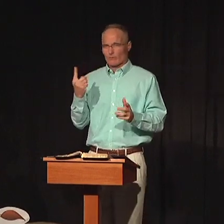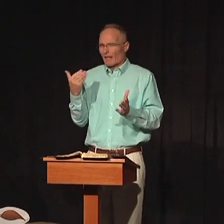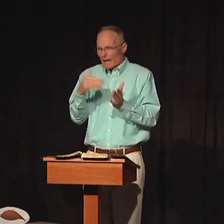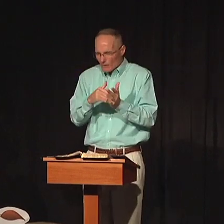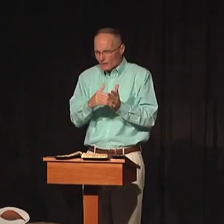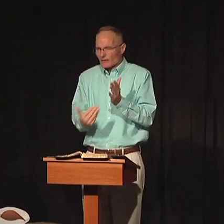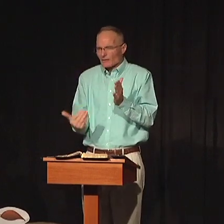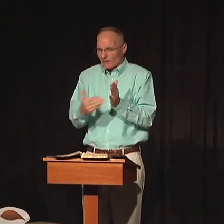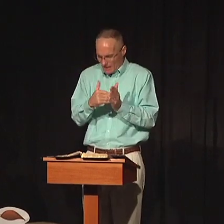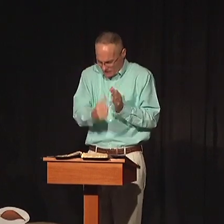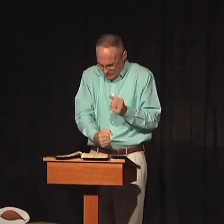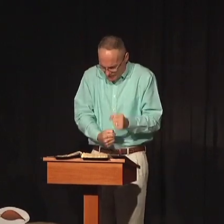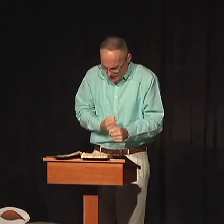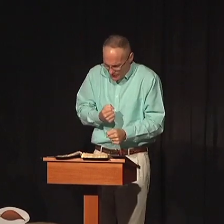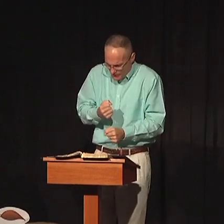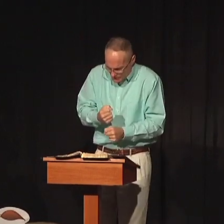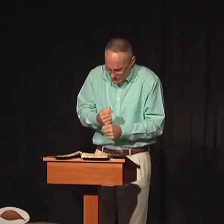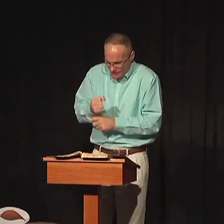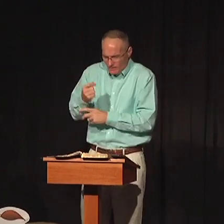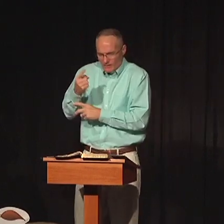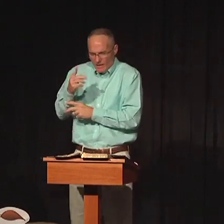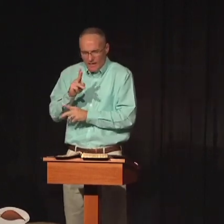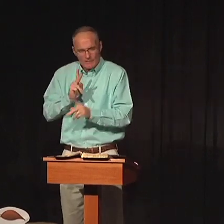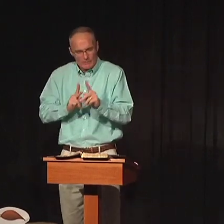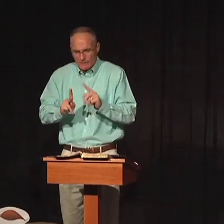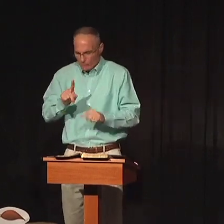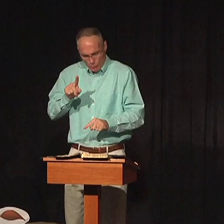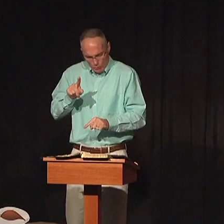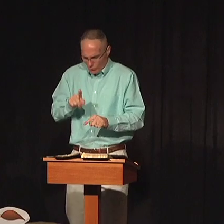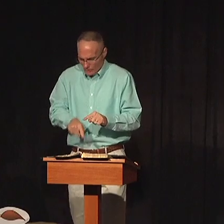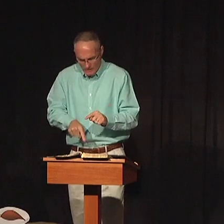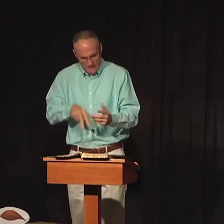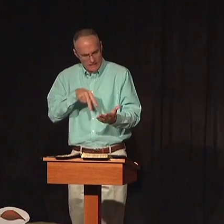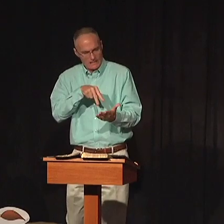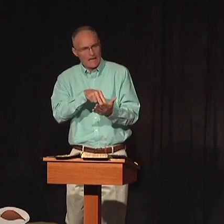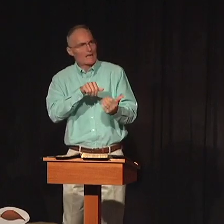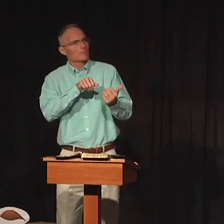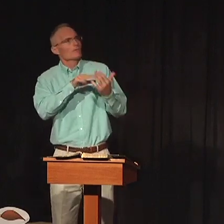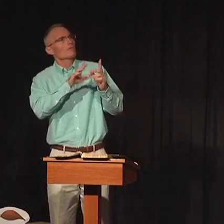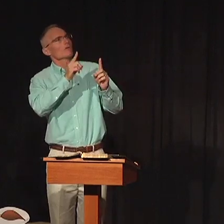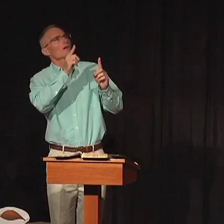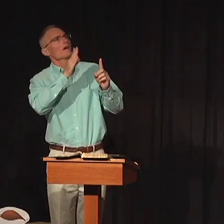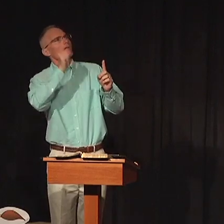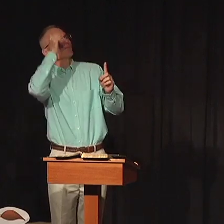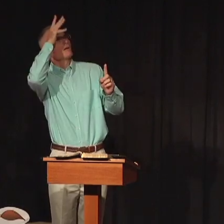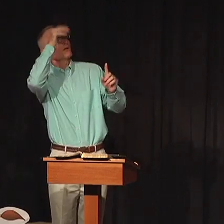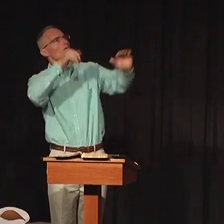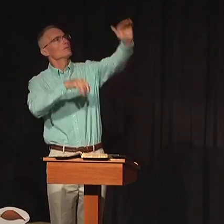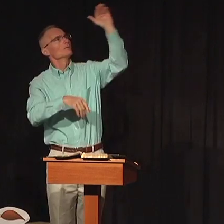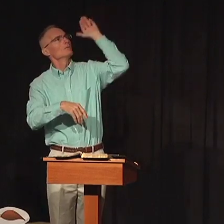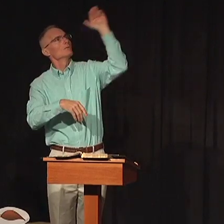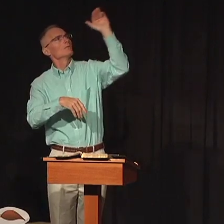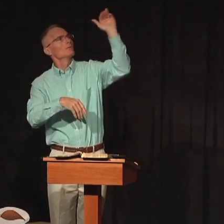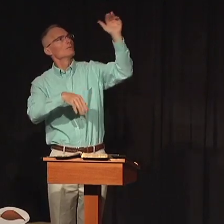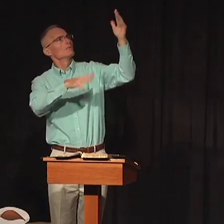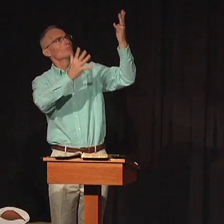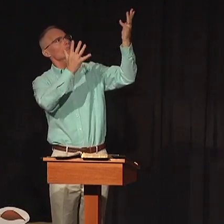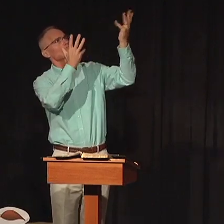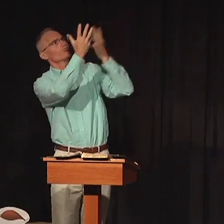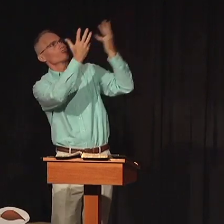You realize for thousands and thousands of years, God's people could not stand before God the Father and